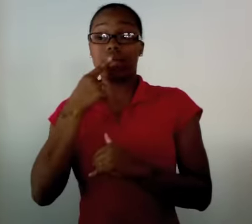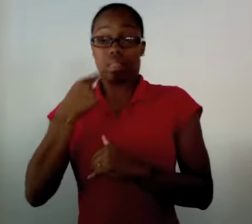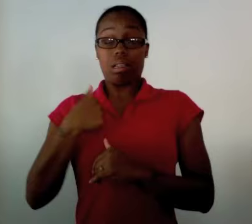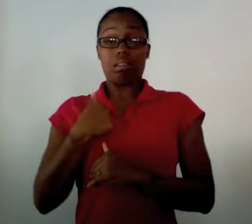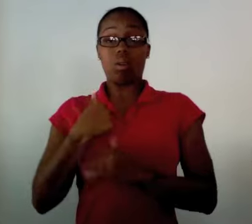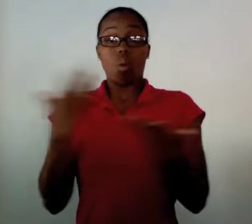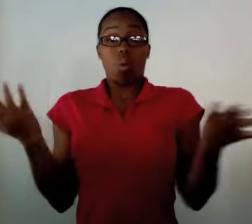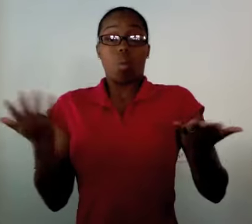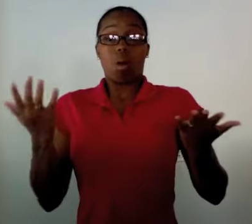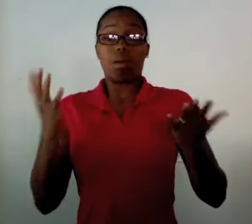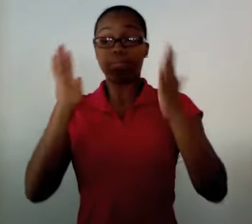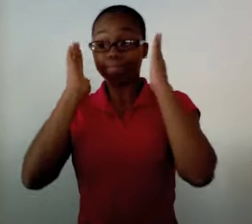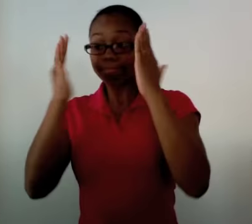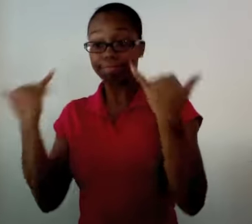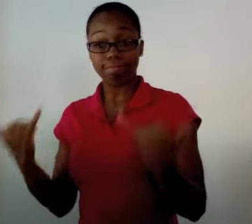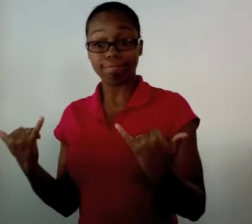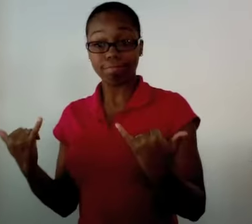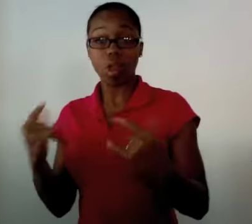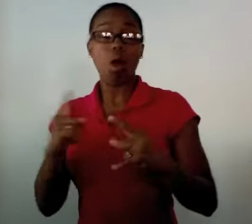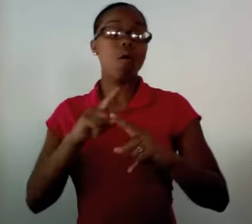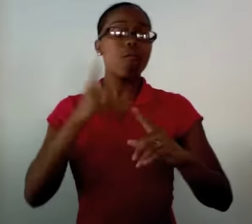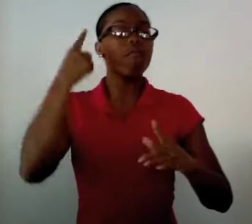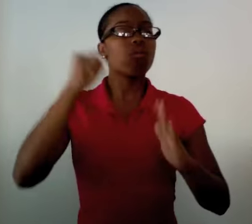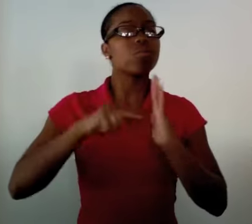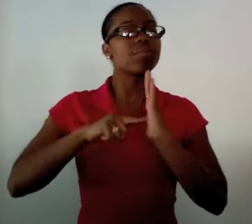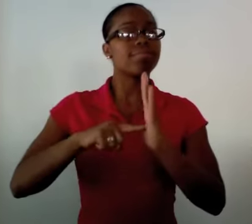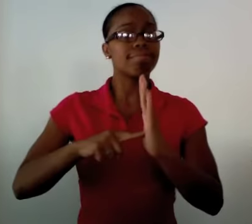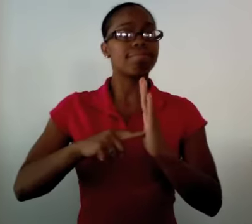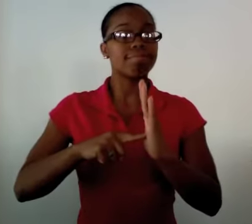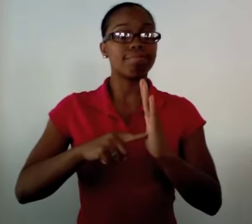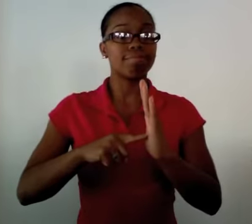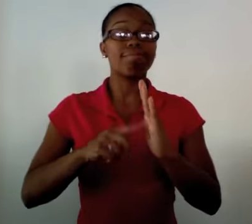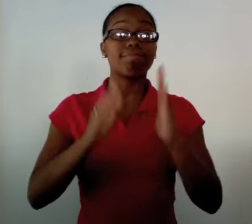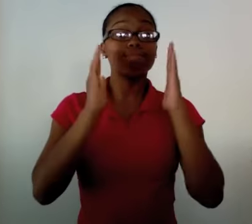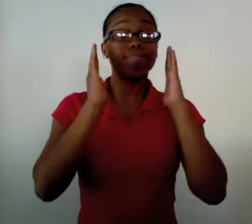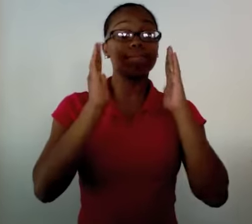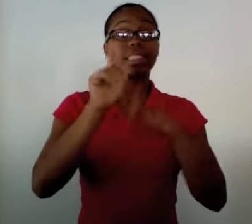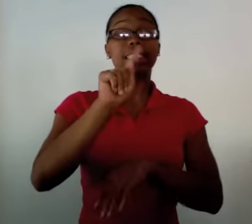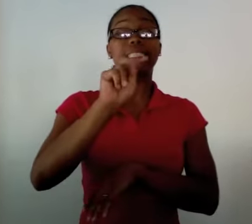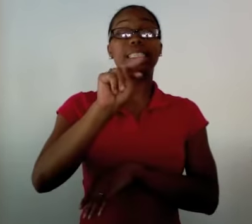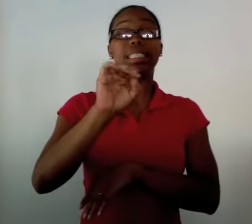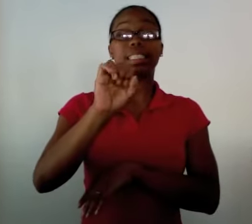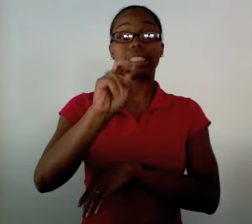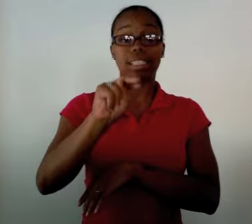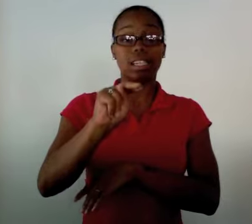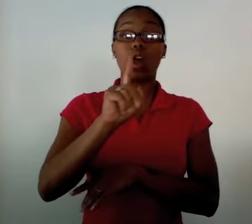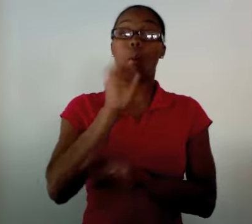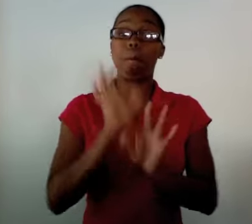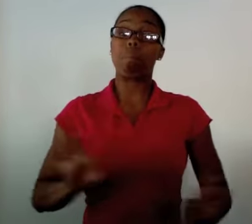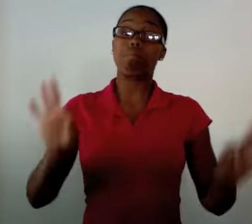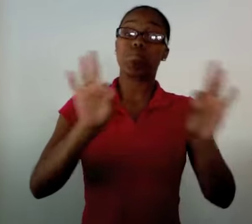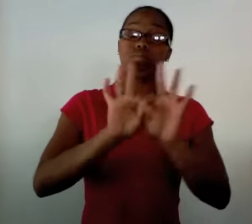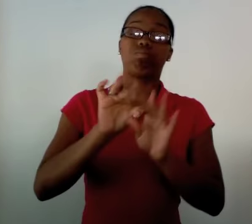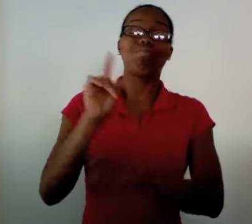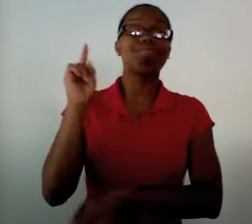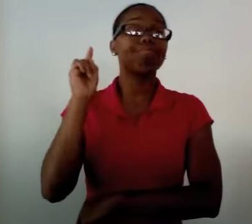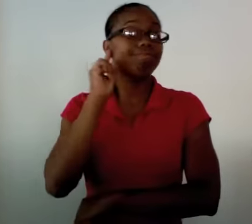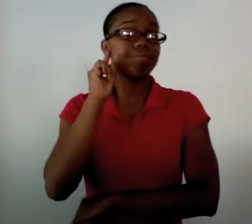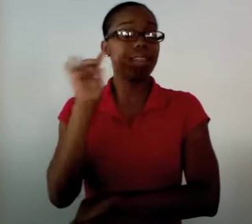now. I'll give you one example of that. Intention is very important in sound, in listening. When I married my wife, I